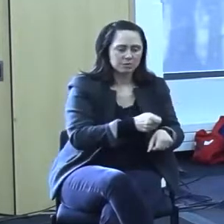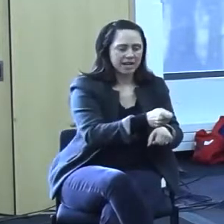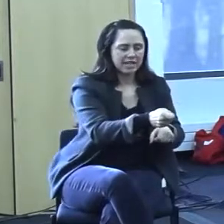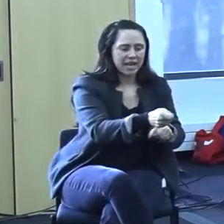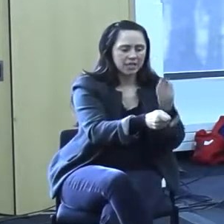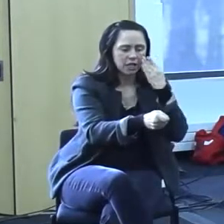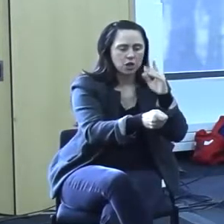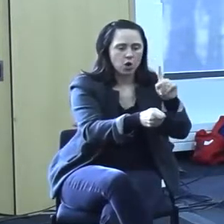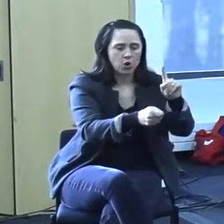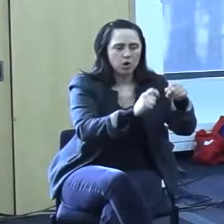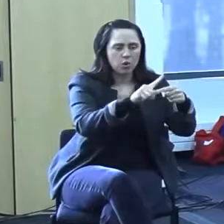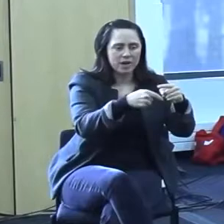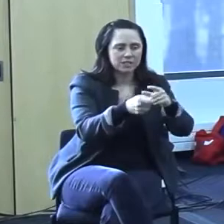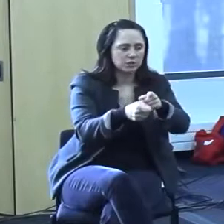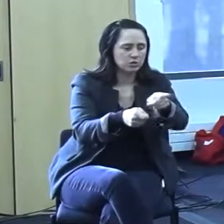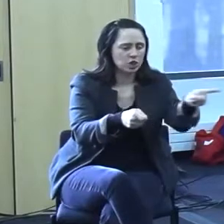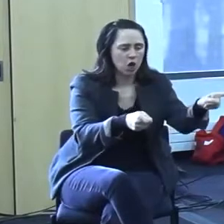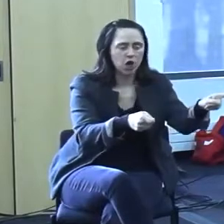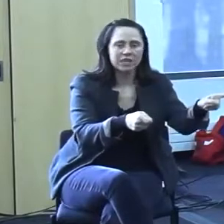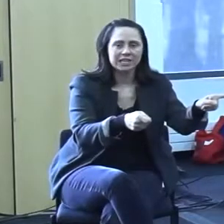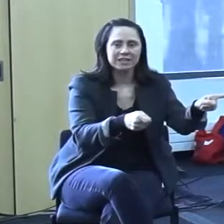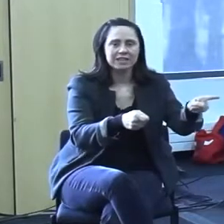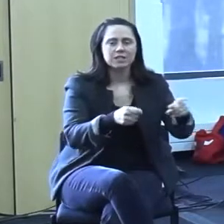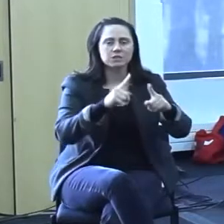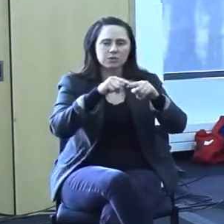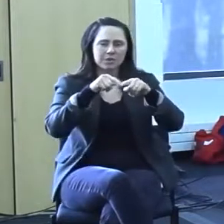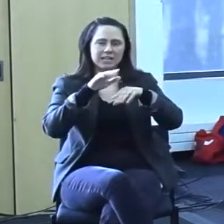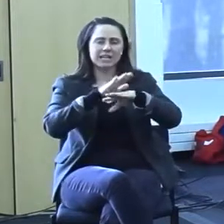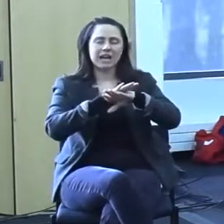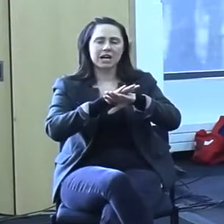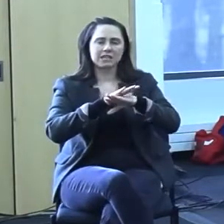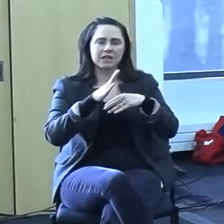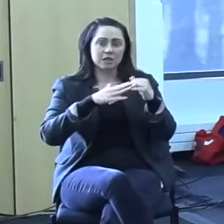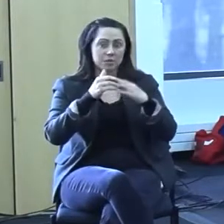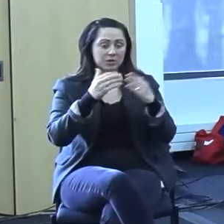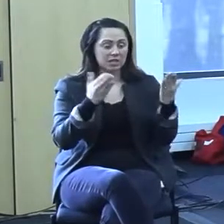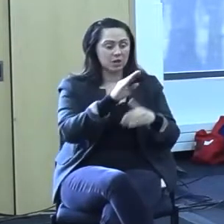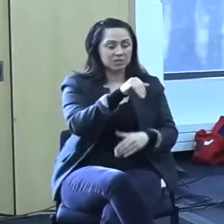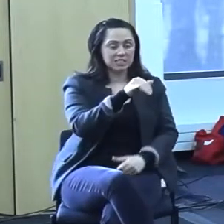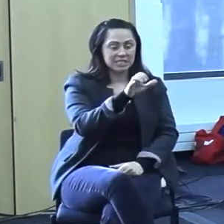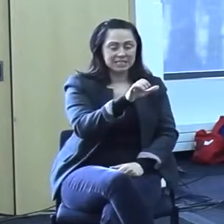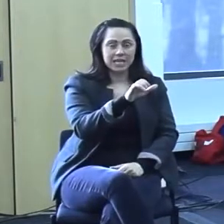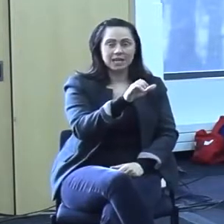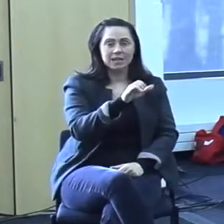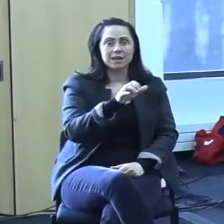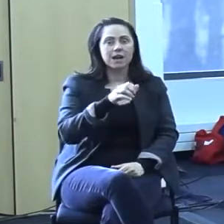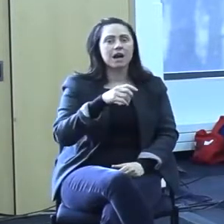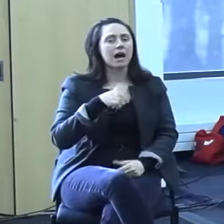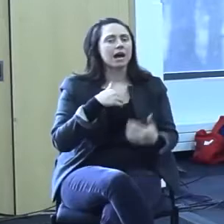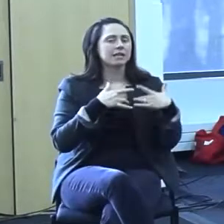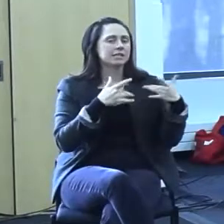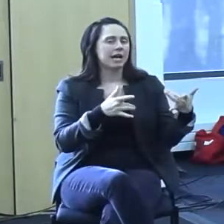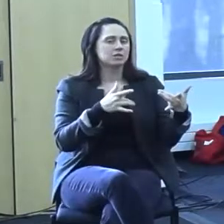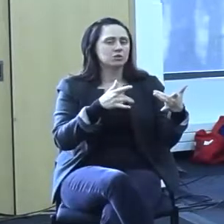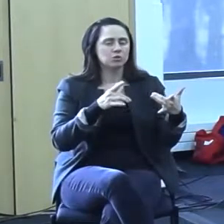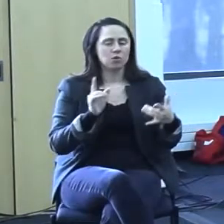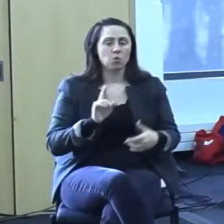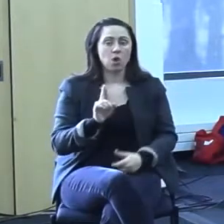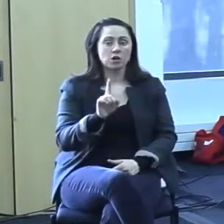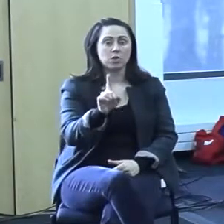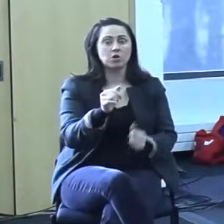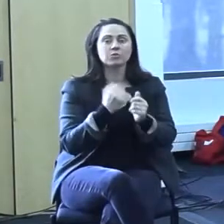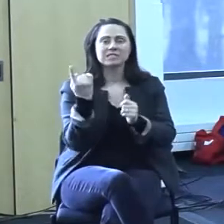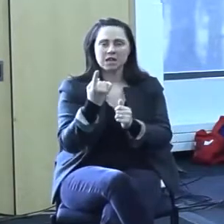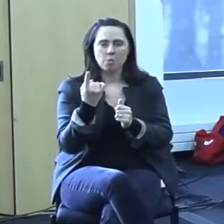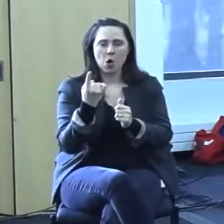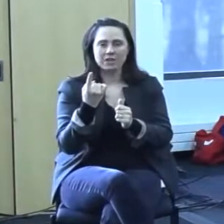that. So depending on the building, I know like here at JJC, I do tend to walk around with